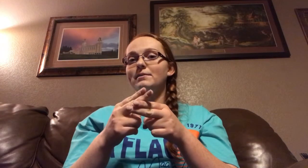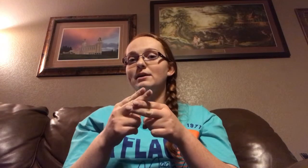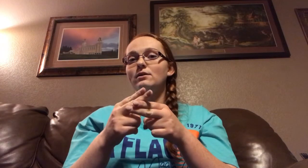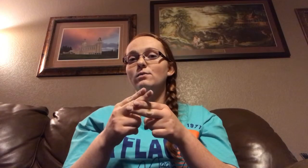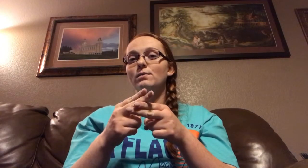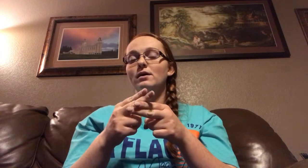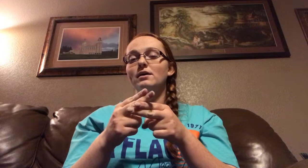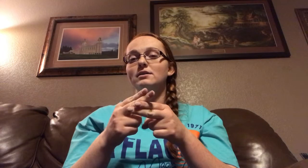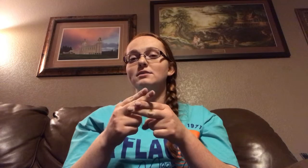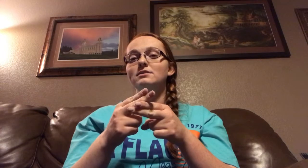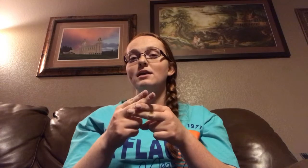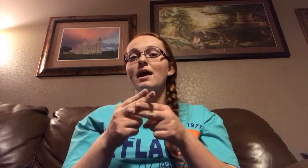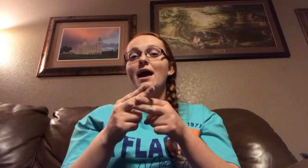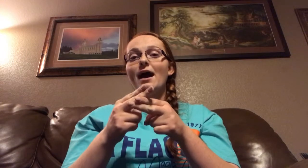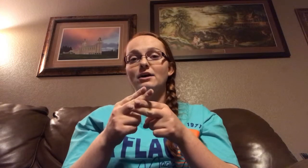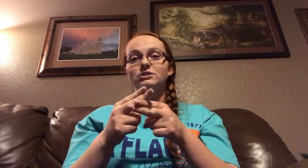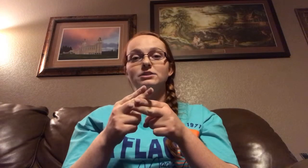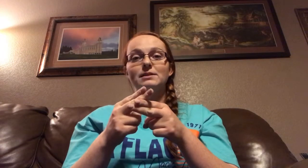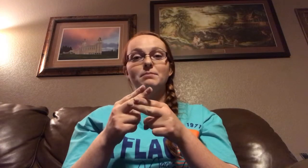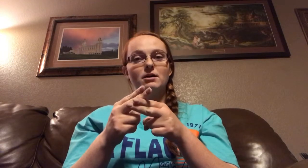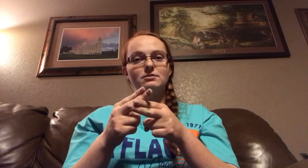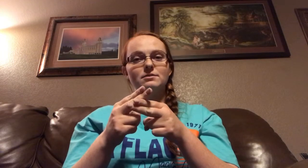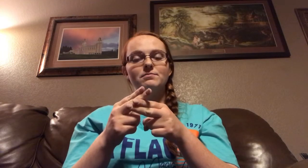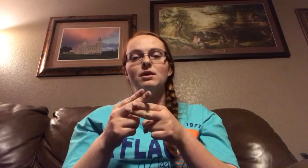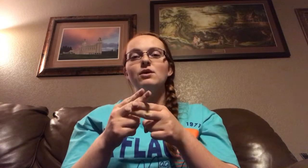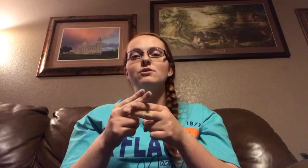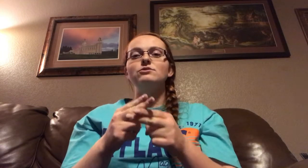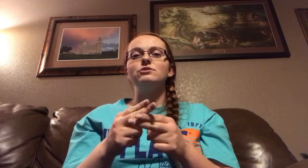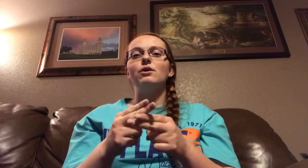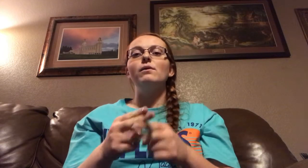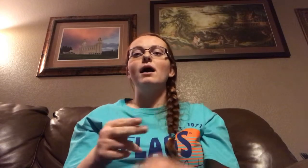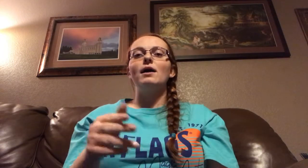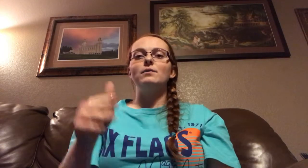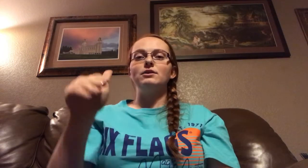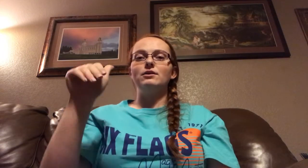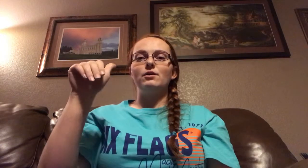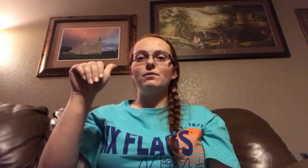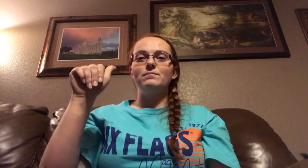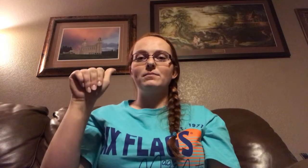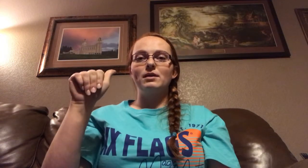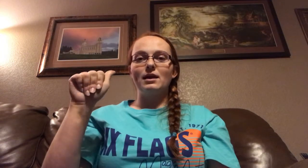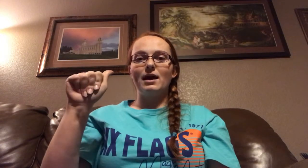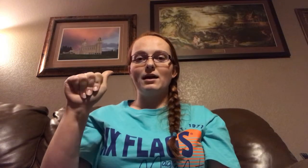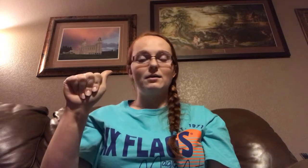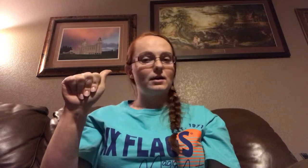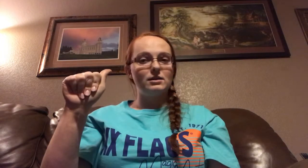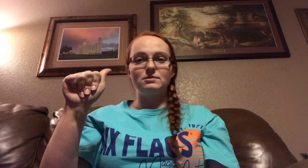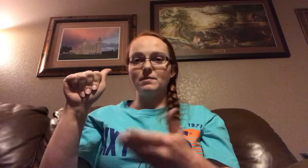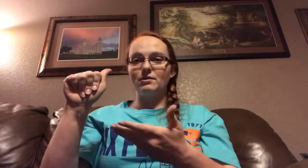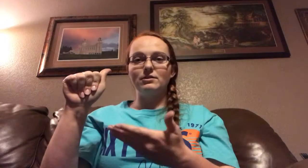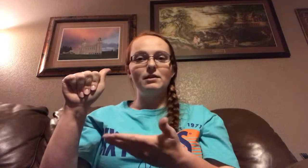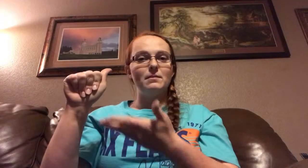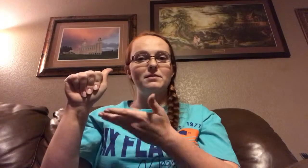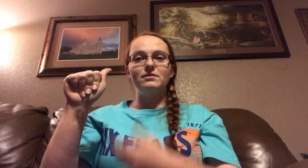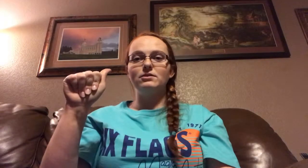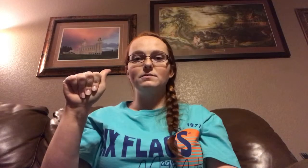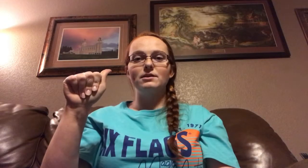me was Ashley Butt. So I would go, I'd spell her name, I'd finger spell her